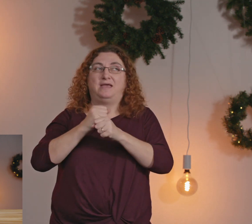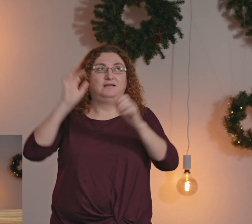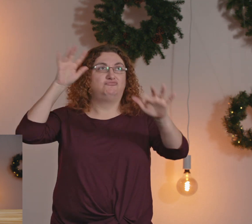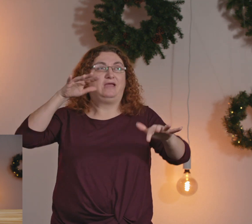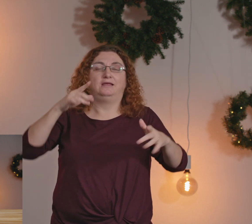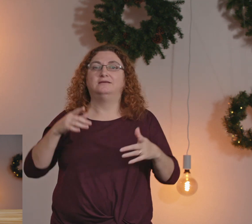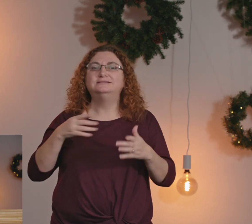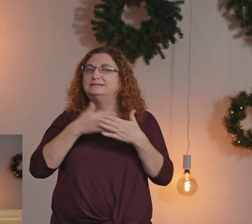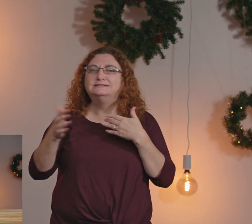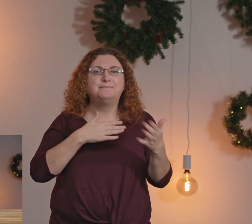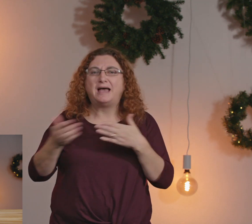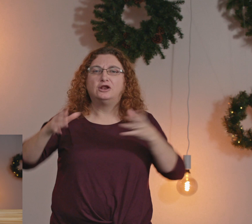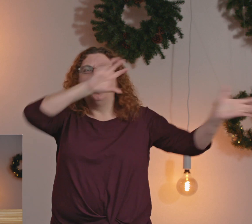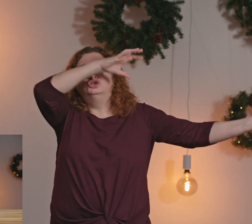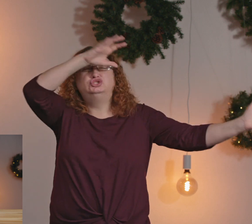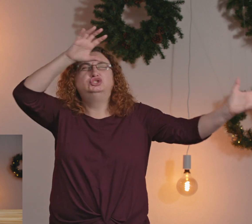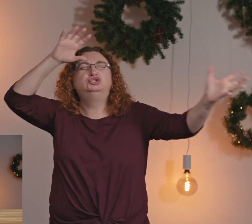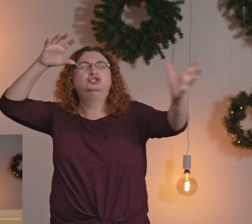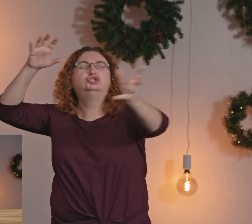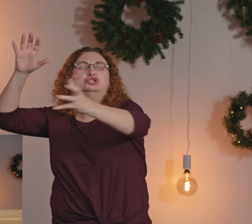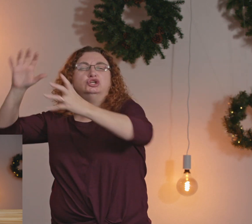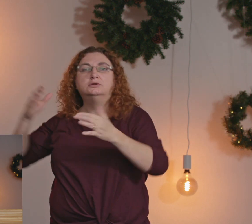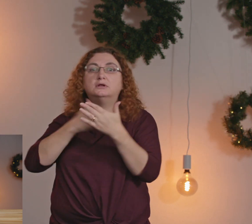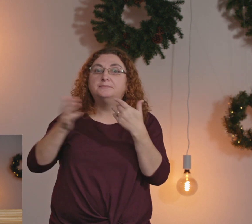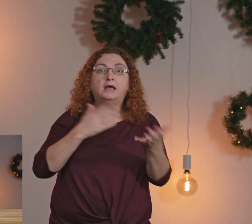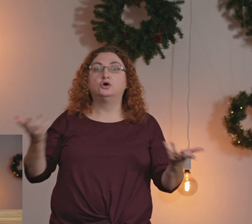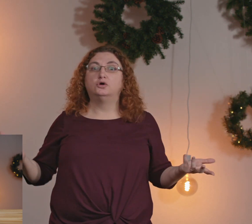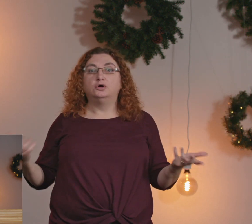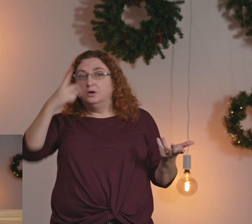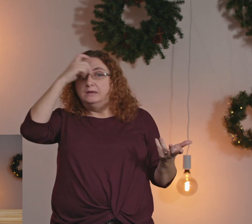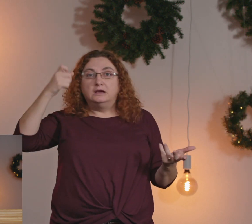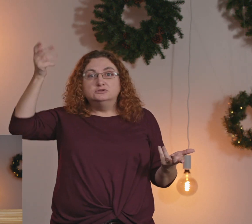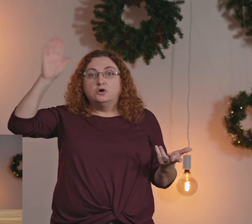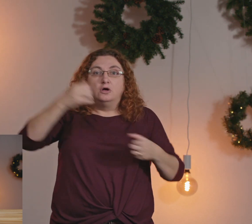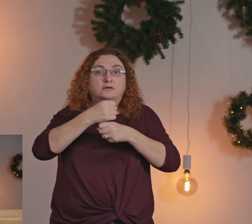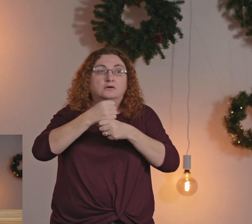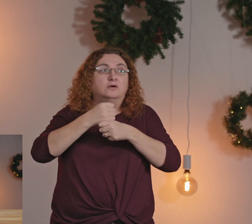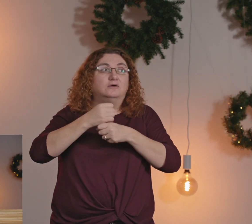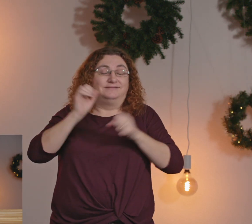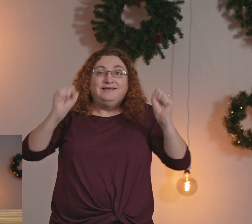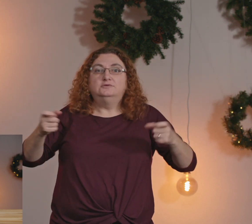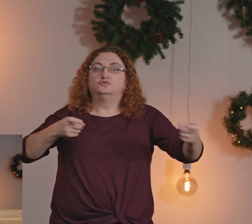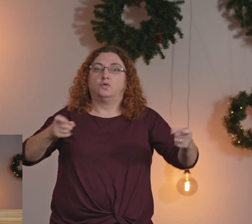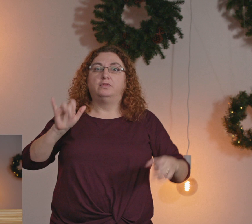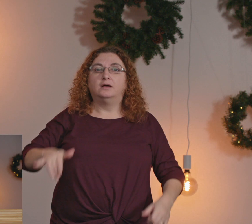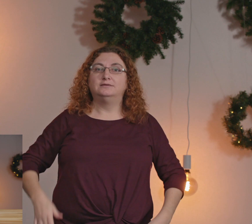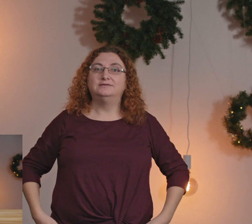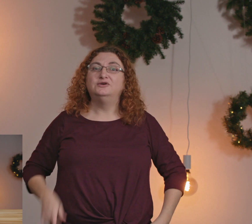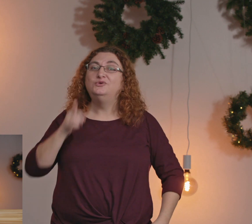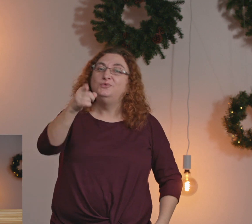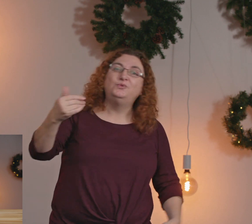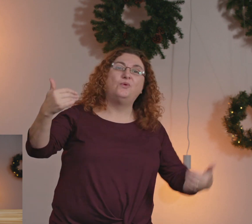how big the clouds are. It doesn't matter how raging the storm is. It doesn't matter how hard the wind blows. You have